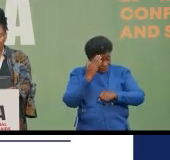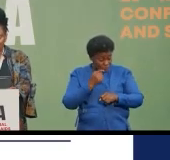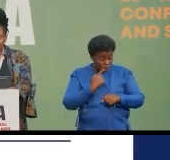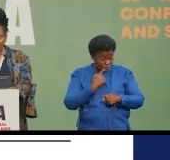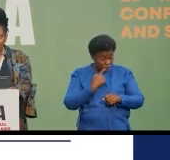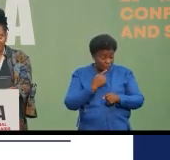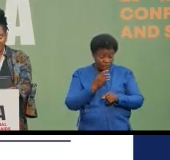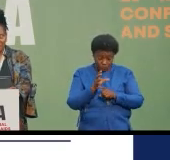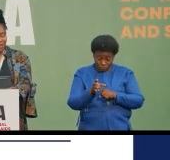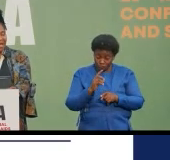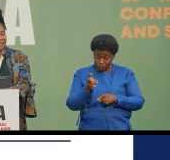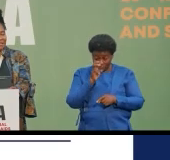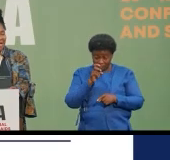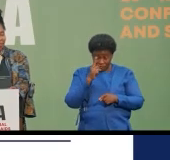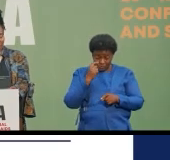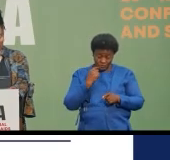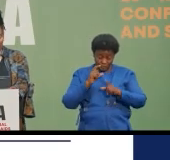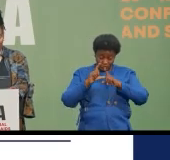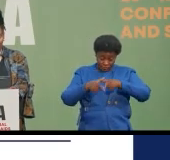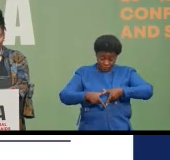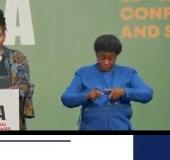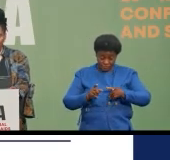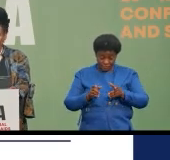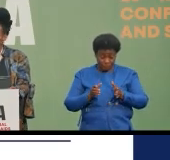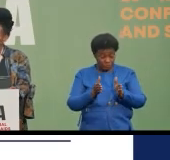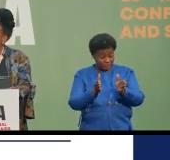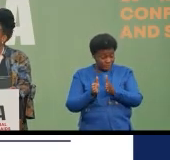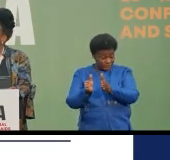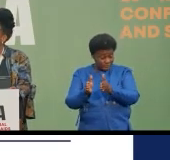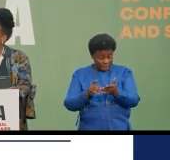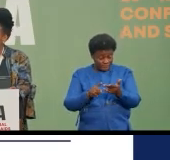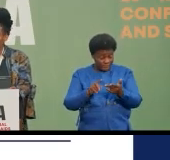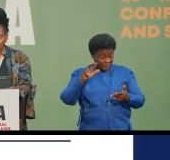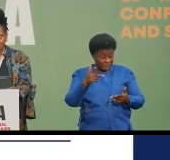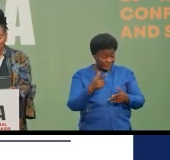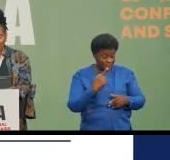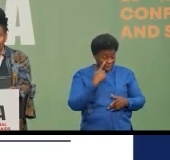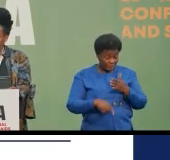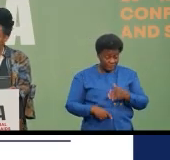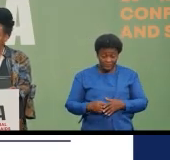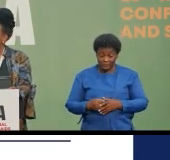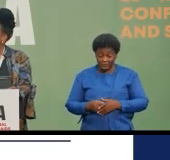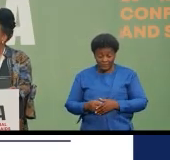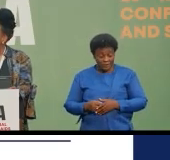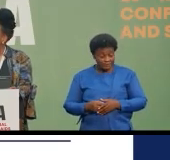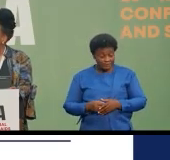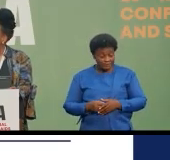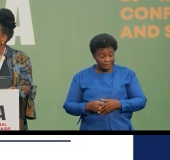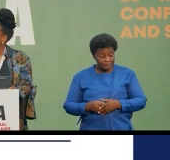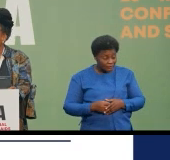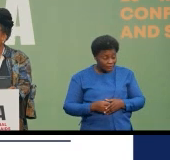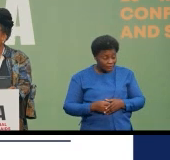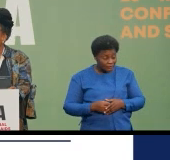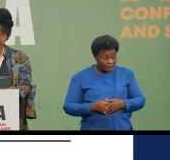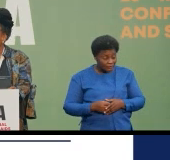more integrated, decentralized approach. The third is to again note, or the next is to again note something that